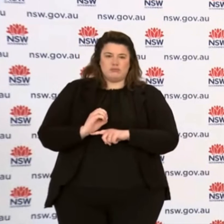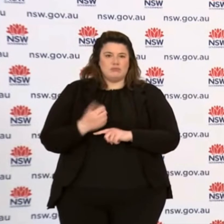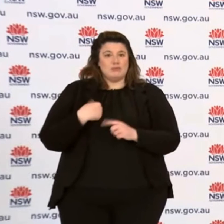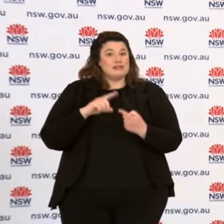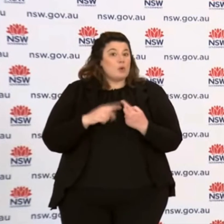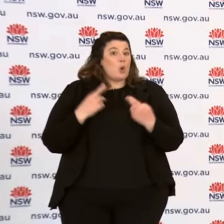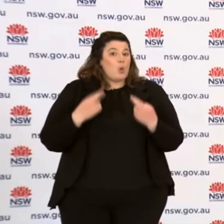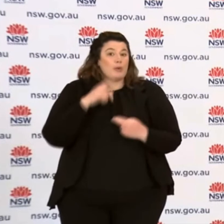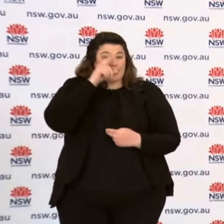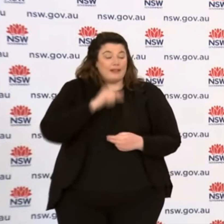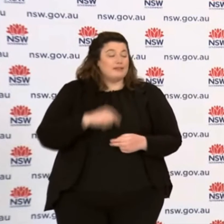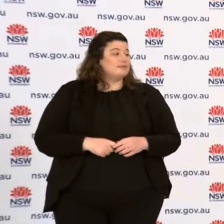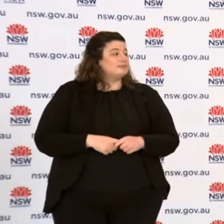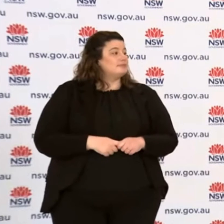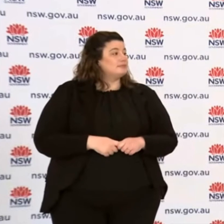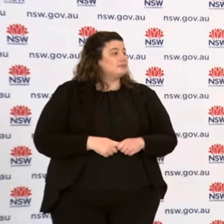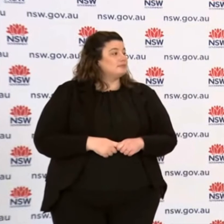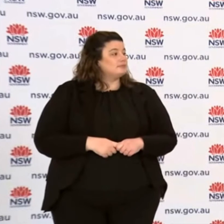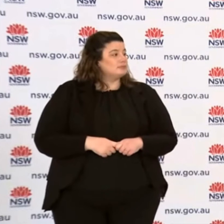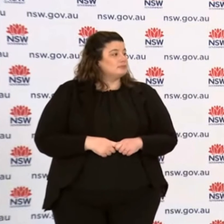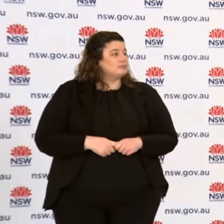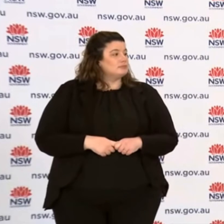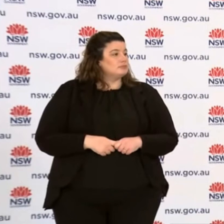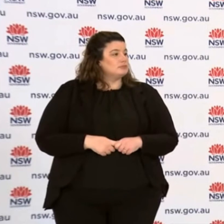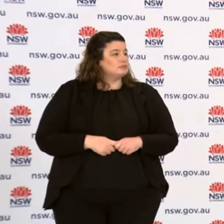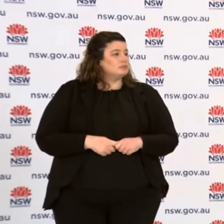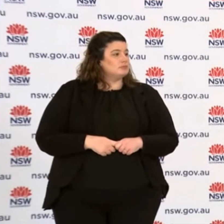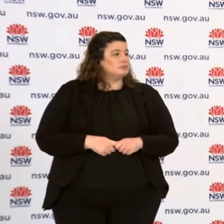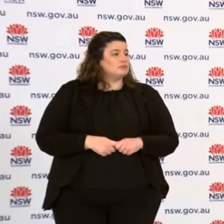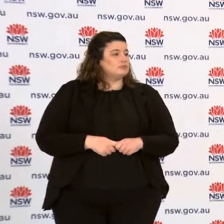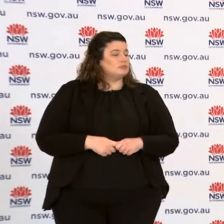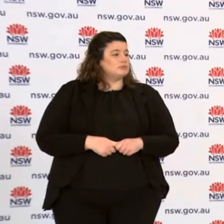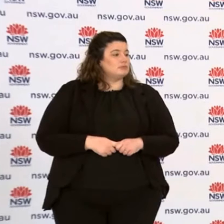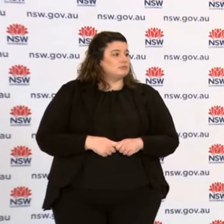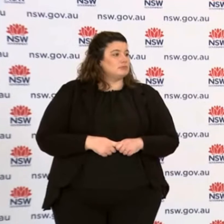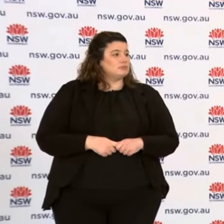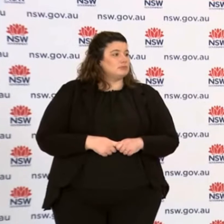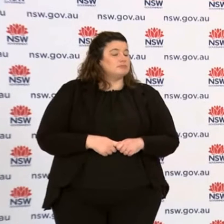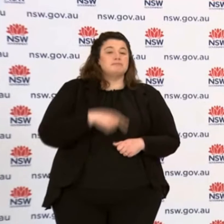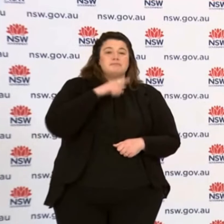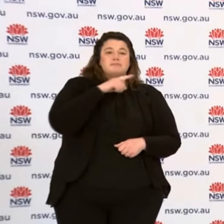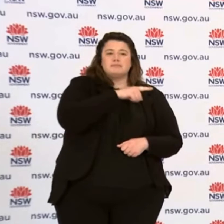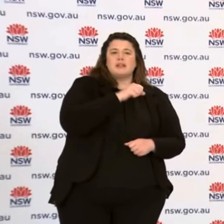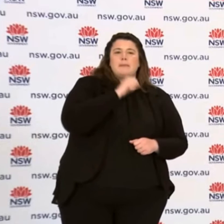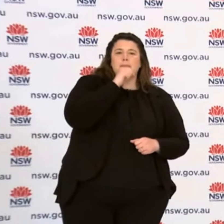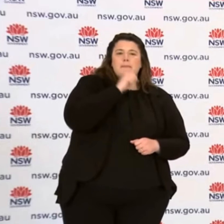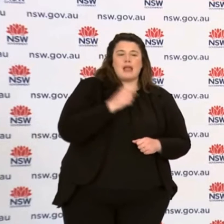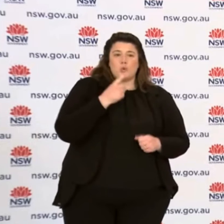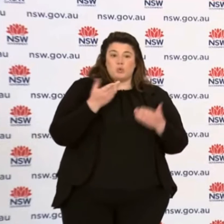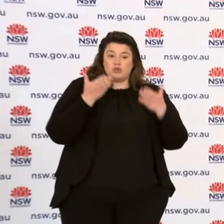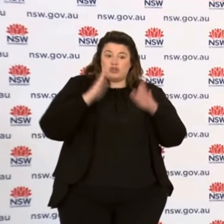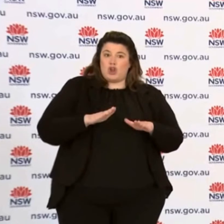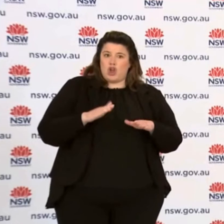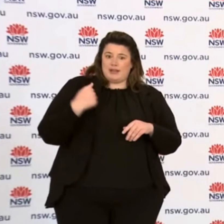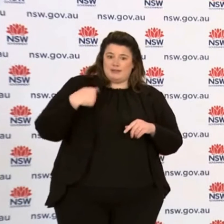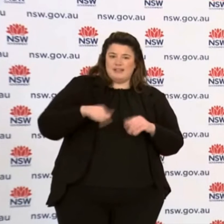there. Minister, Sorry, I'll come back to you. You first, yeah. in regards to the young man who unfortunately died at home earlier this week